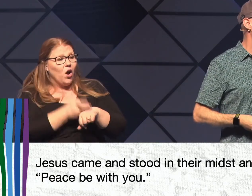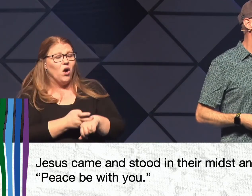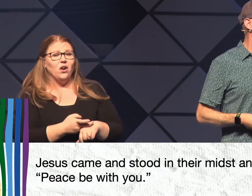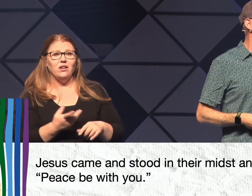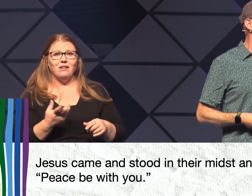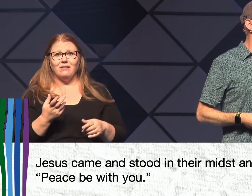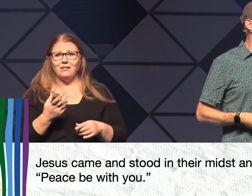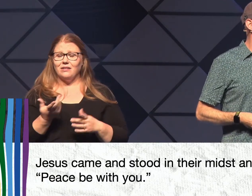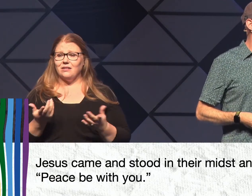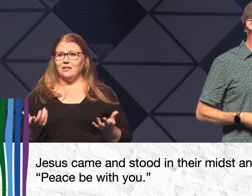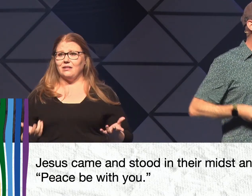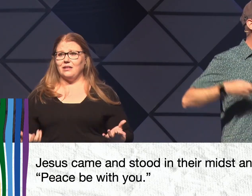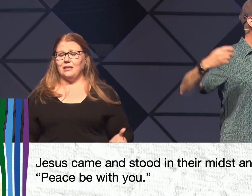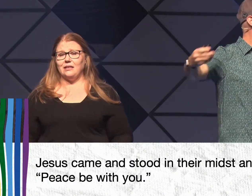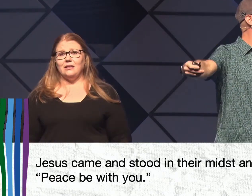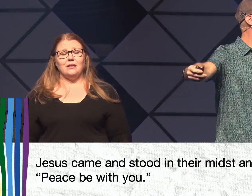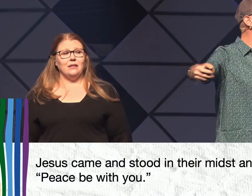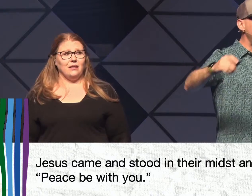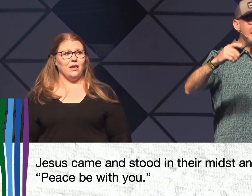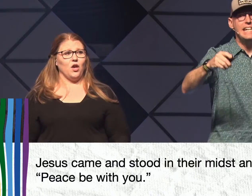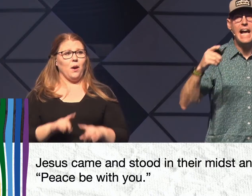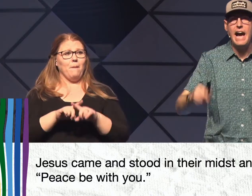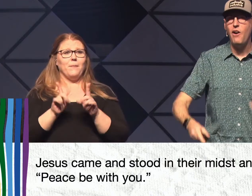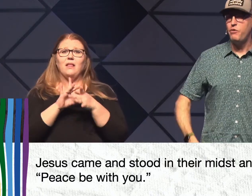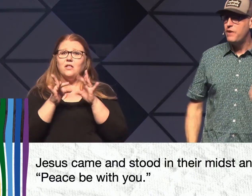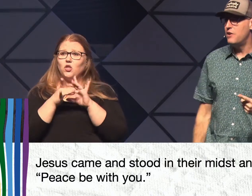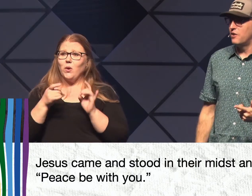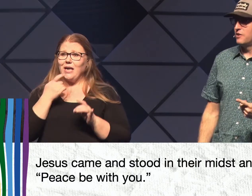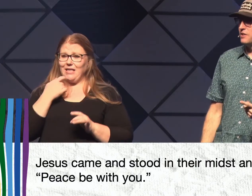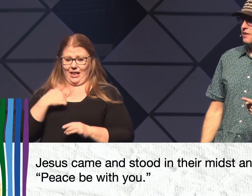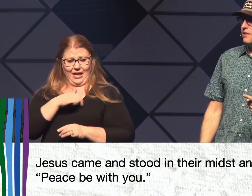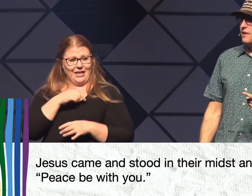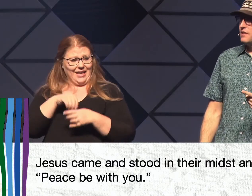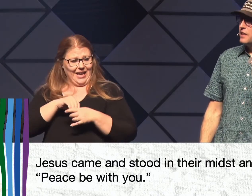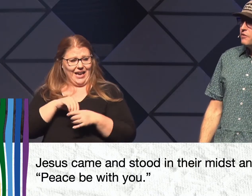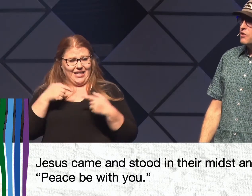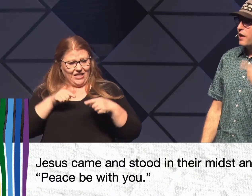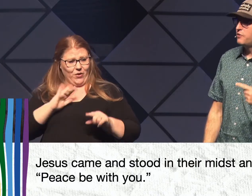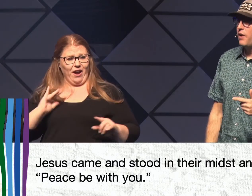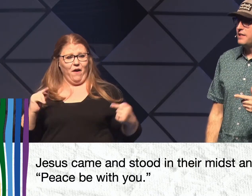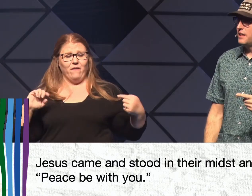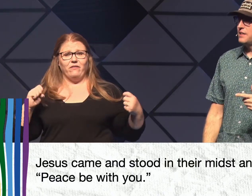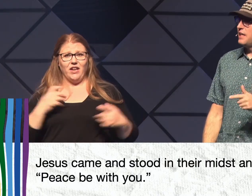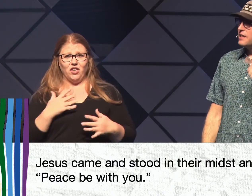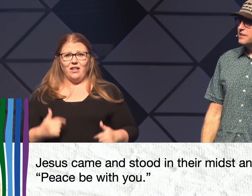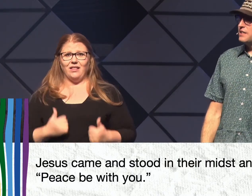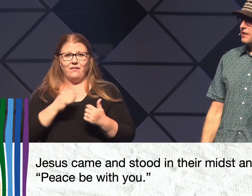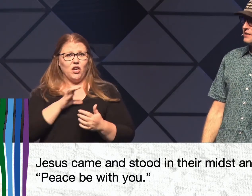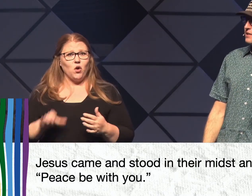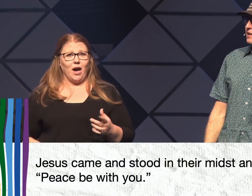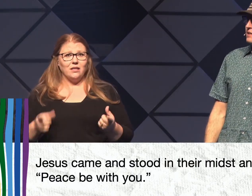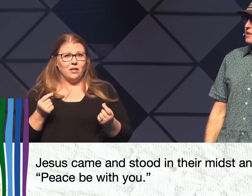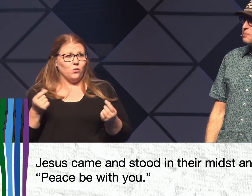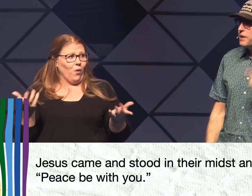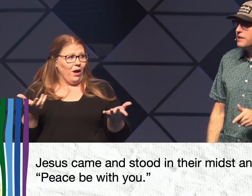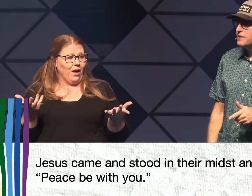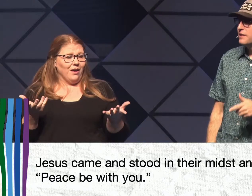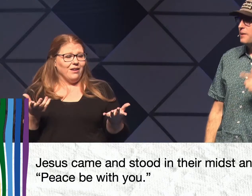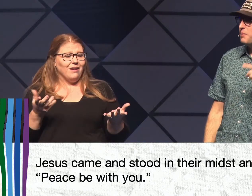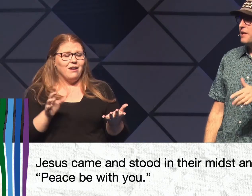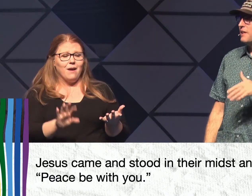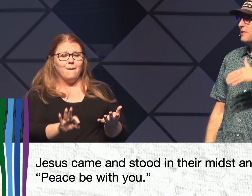difficult. But the story's telling us in our fears, the living Christ finds us and does this, says,